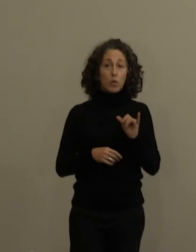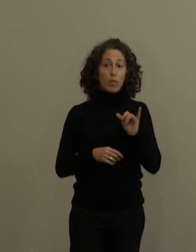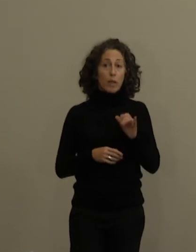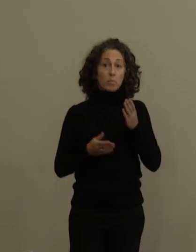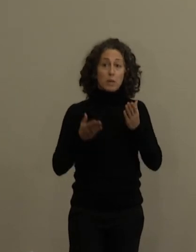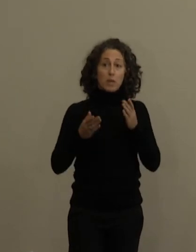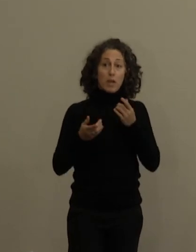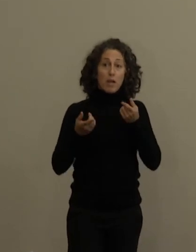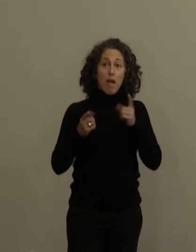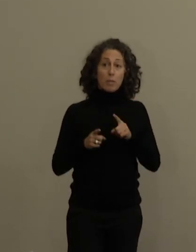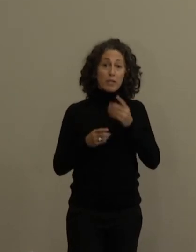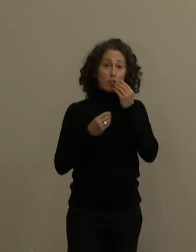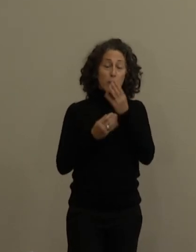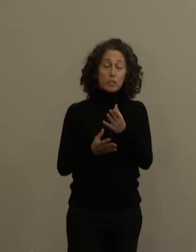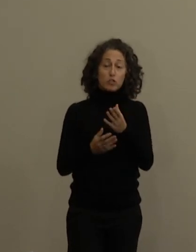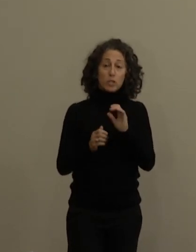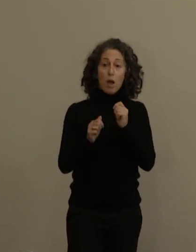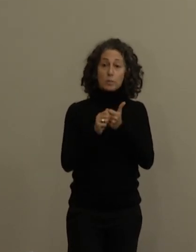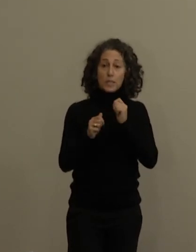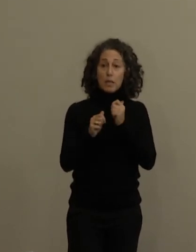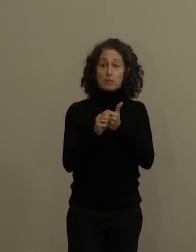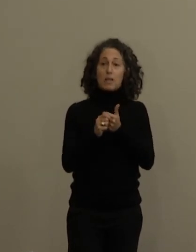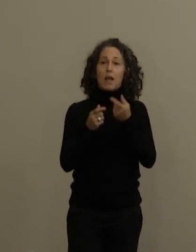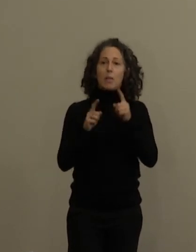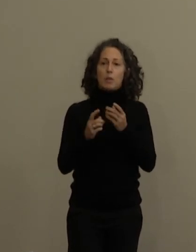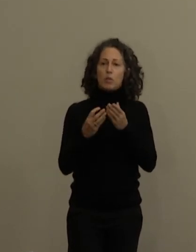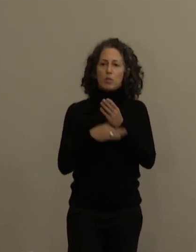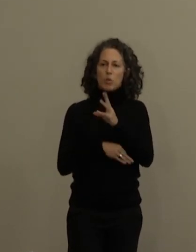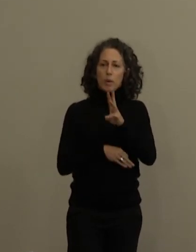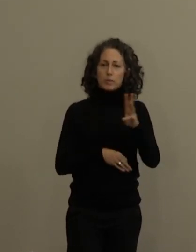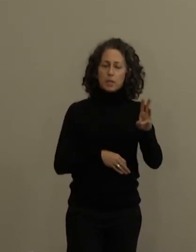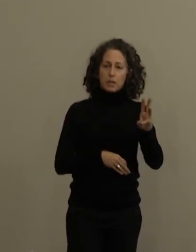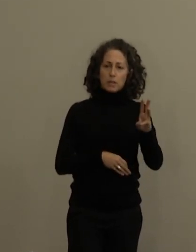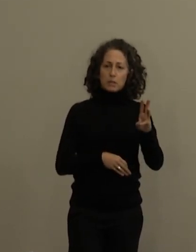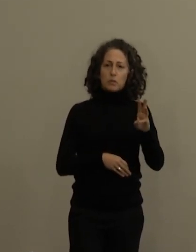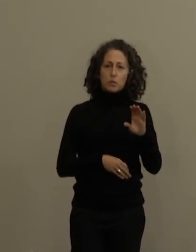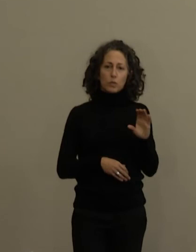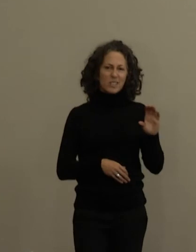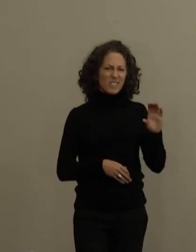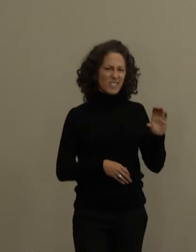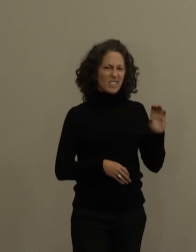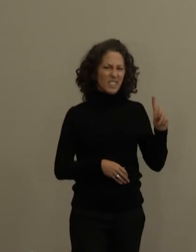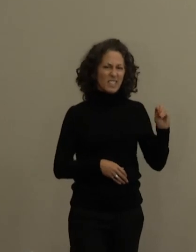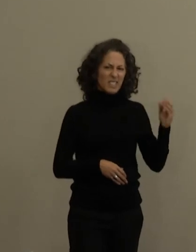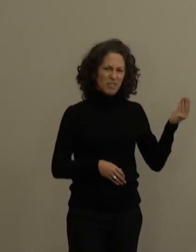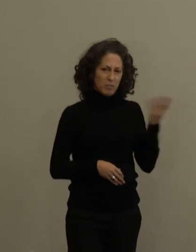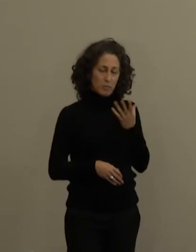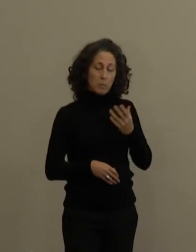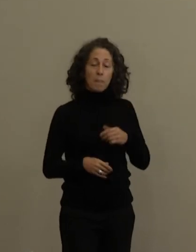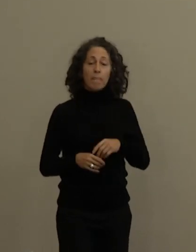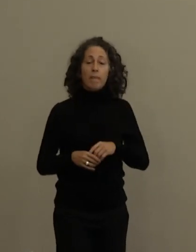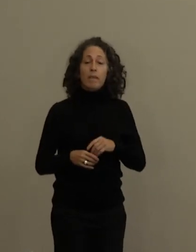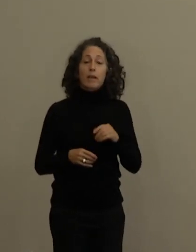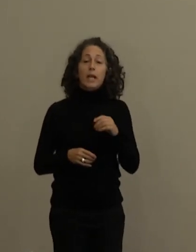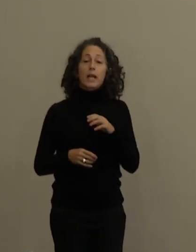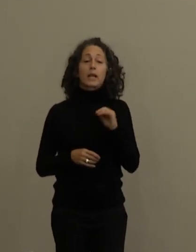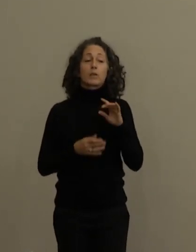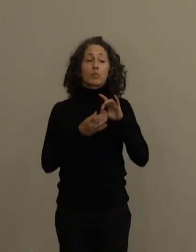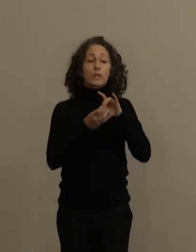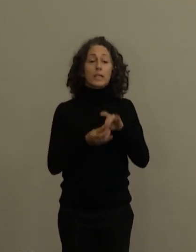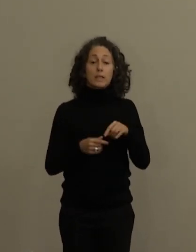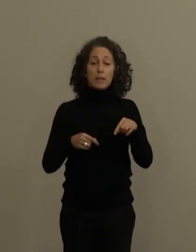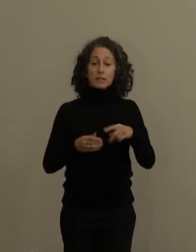that website. More information to follow on that is what I'm told by CDC. With respect to our